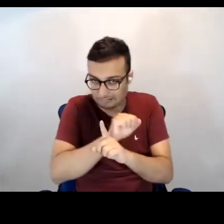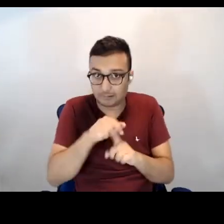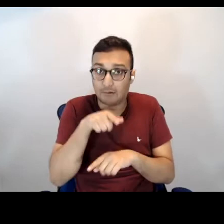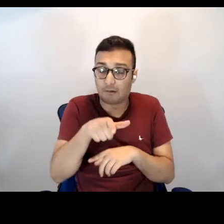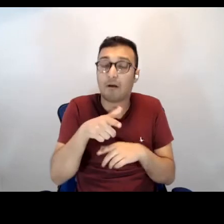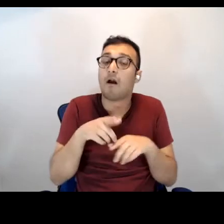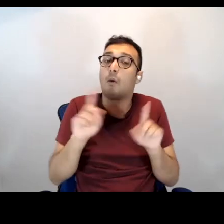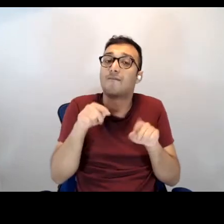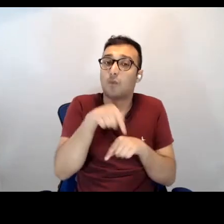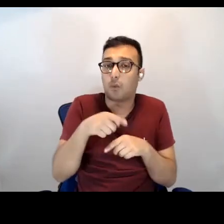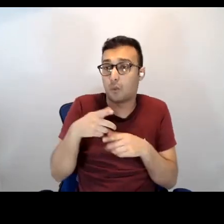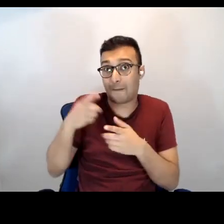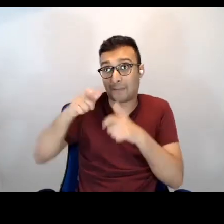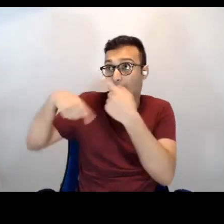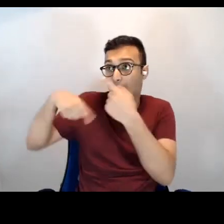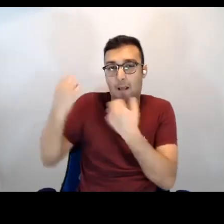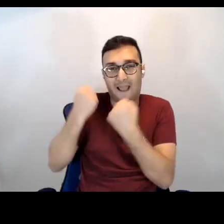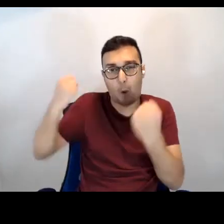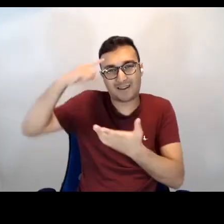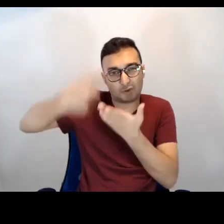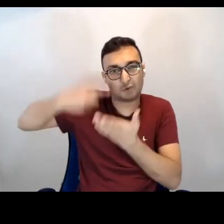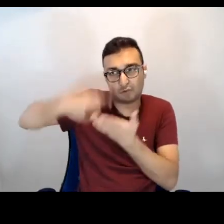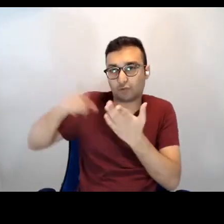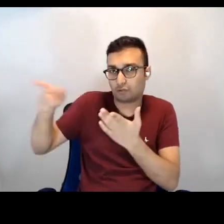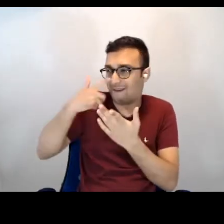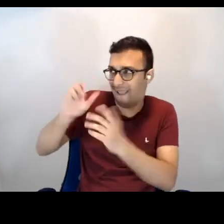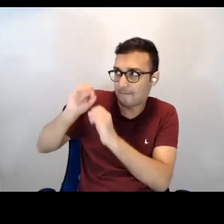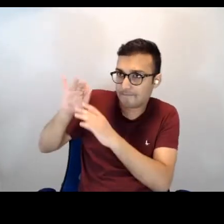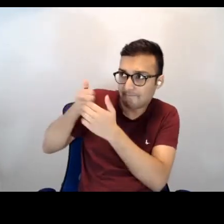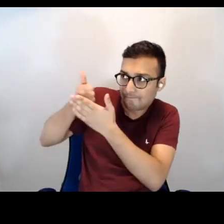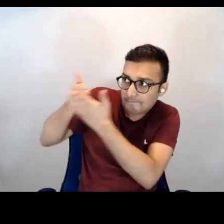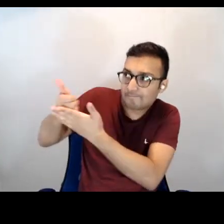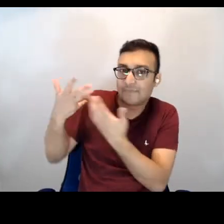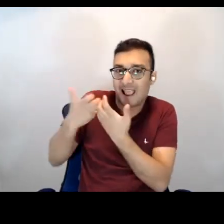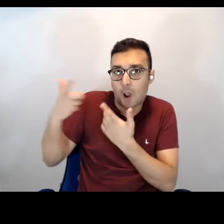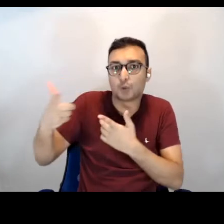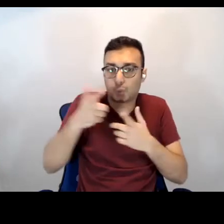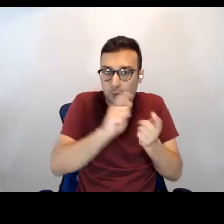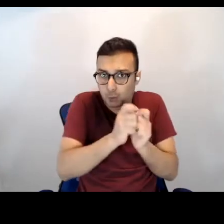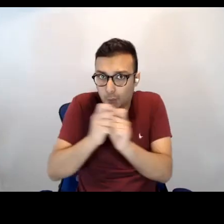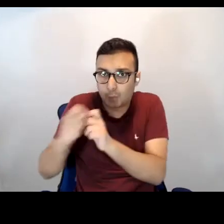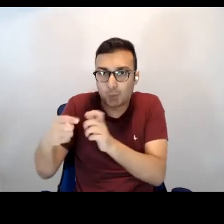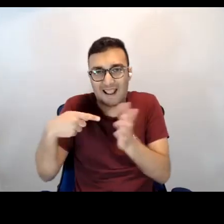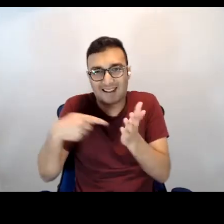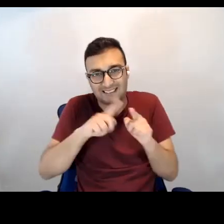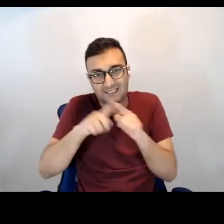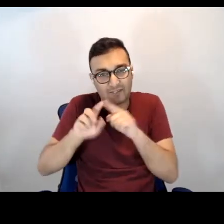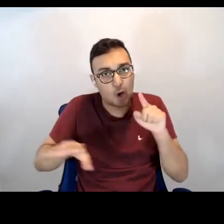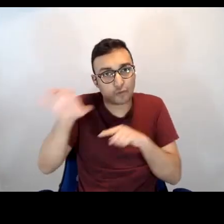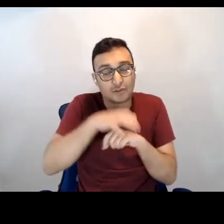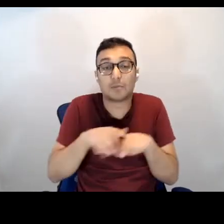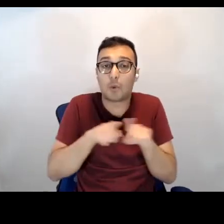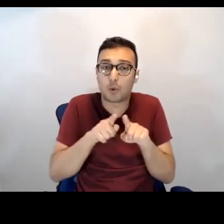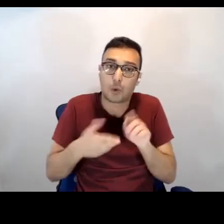to make better planning decisions for AT provision in countries, along with gathering additional supplementary information, and